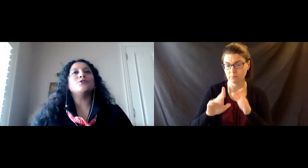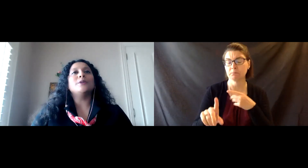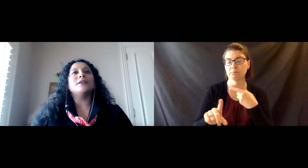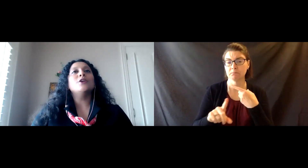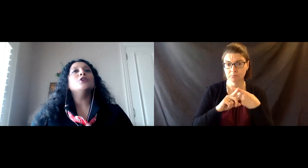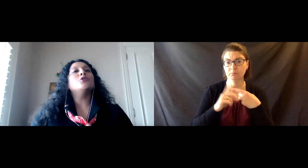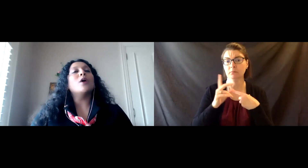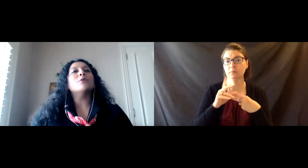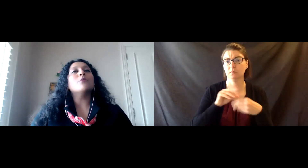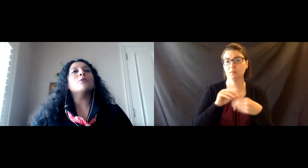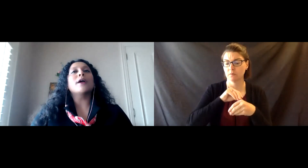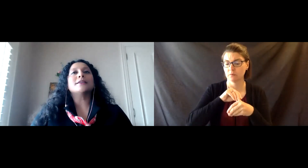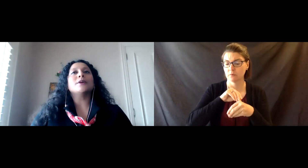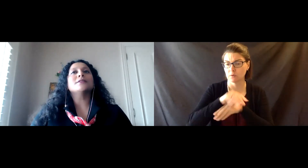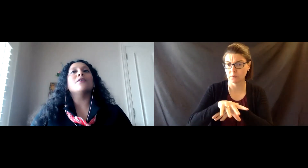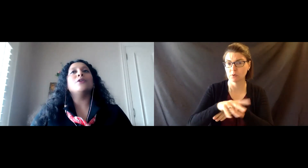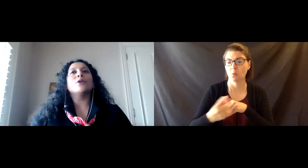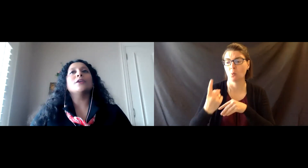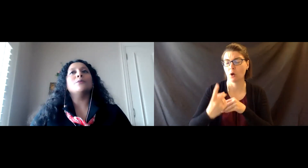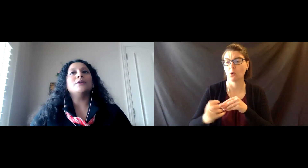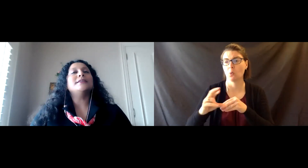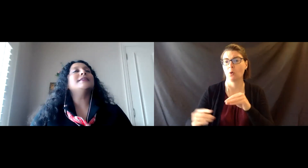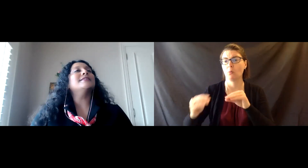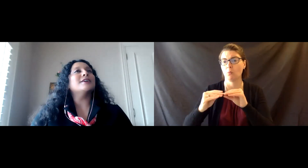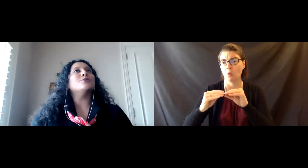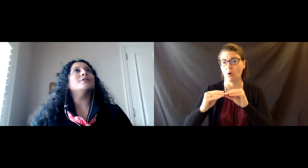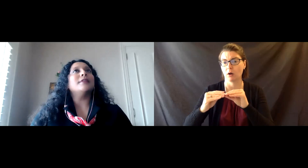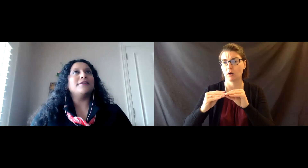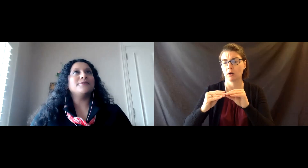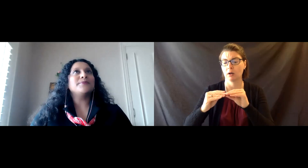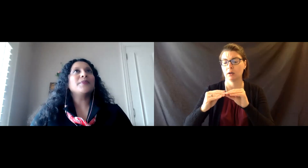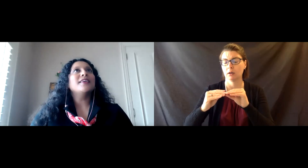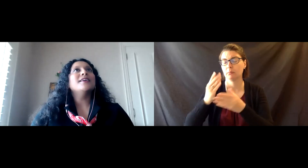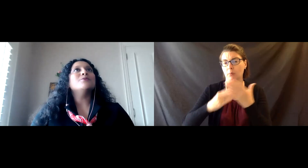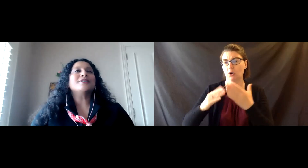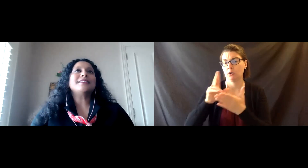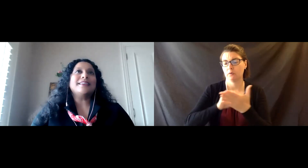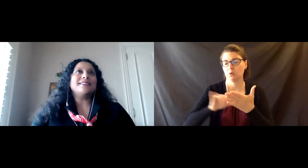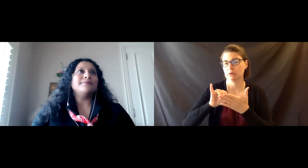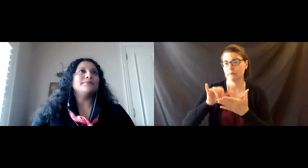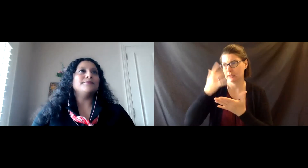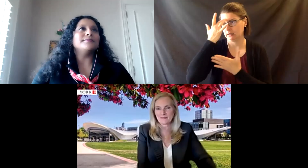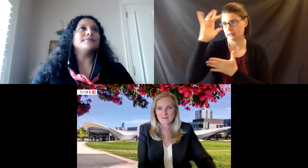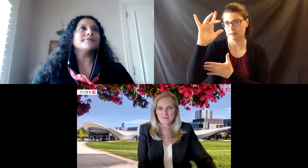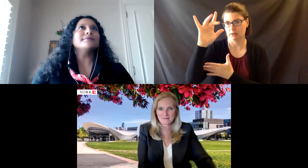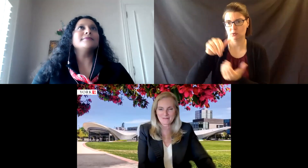positively contributing to one or more aspects of the York community's intellectual life. President Lenton.